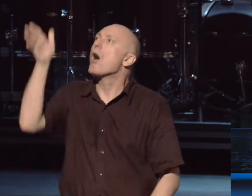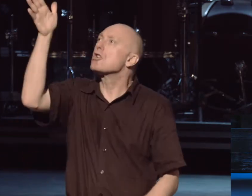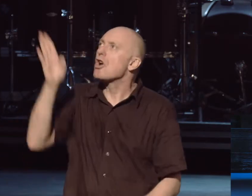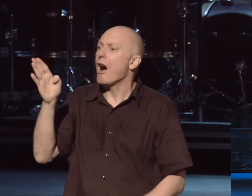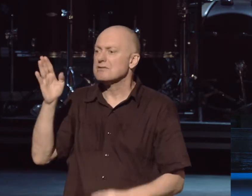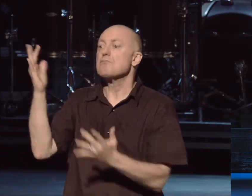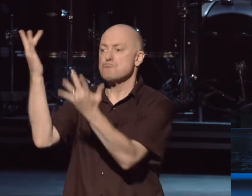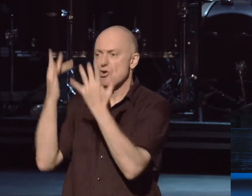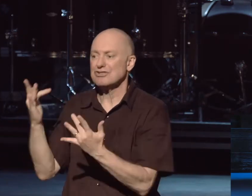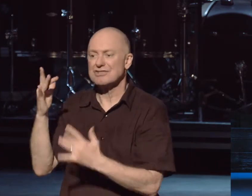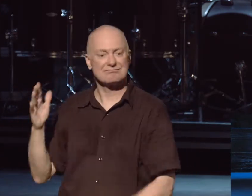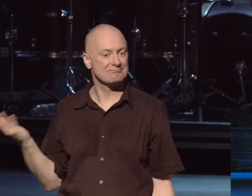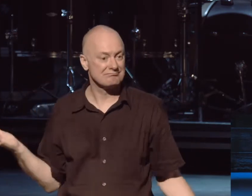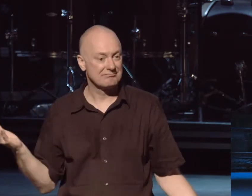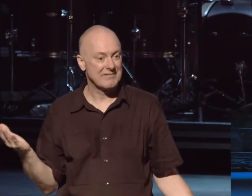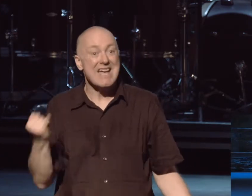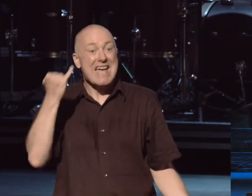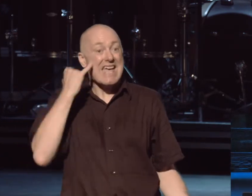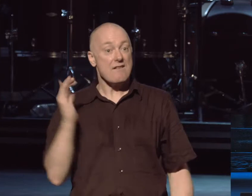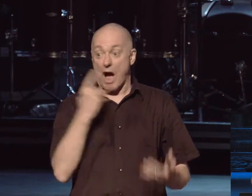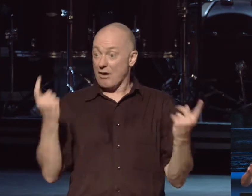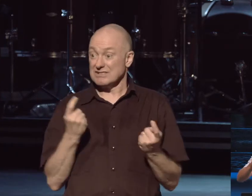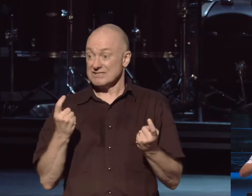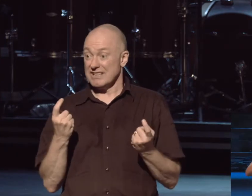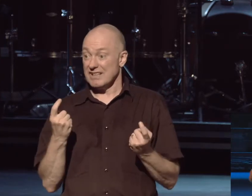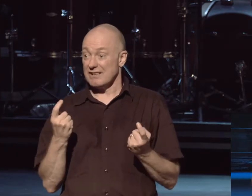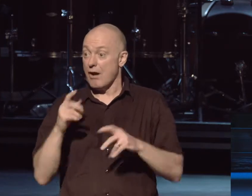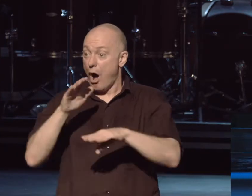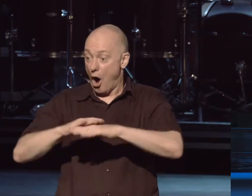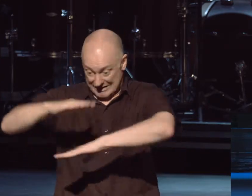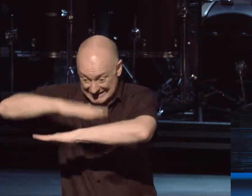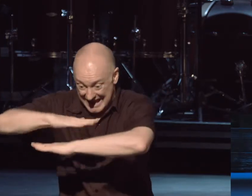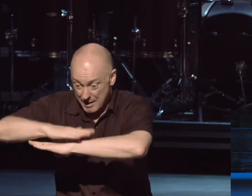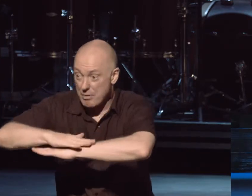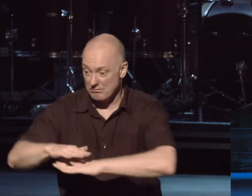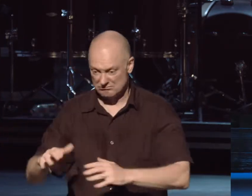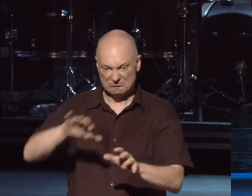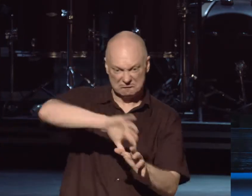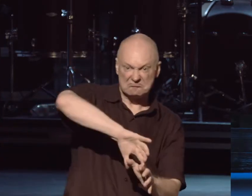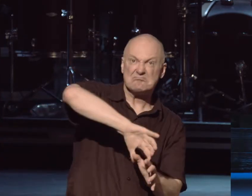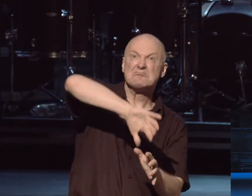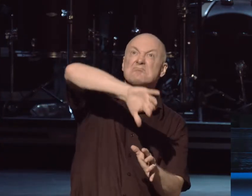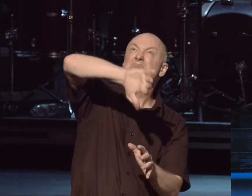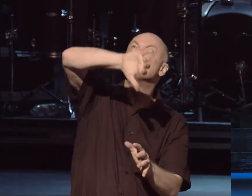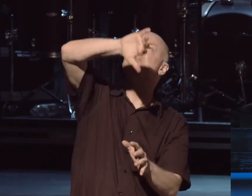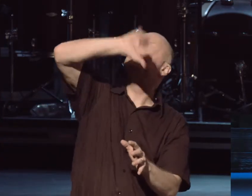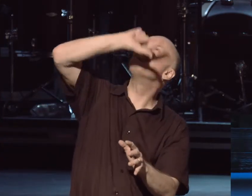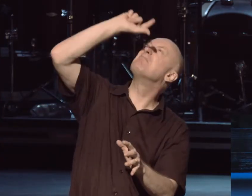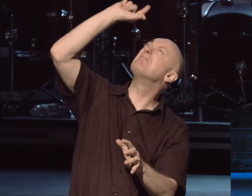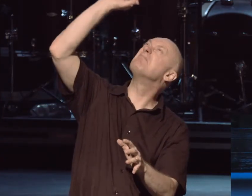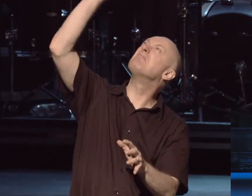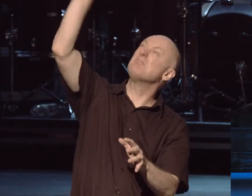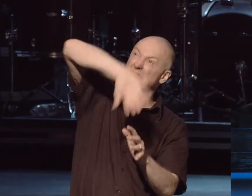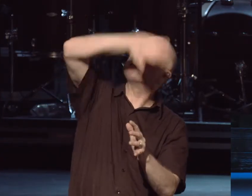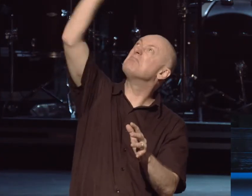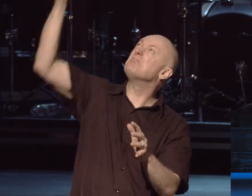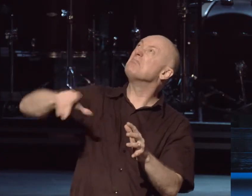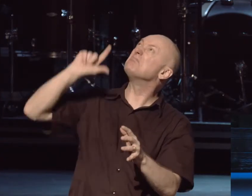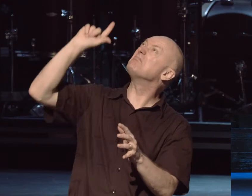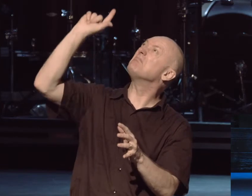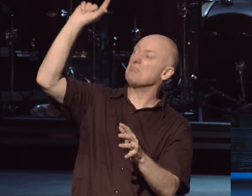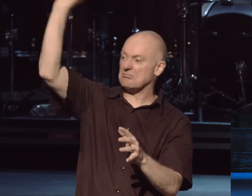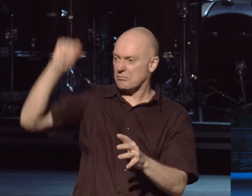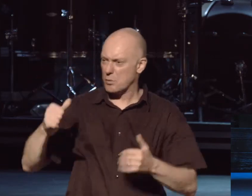undeserved mercy of God. If our sin was placed on a table and is piled as high as we could see, we could try for